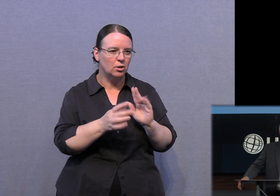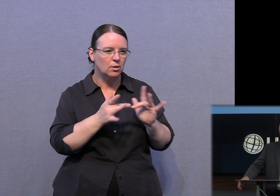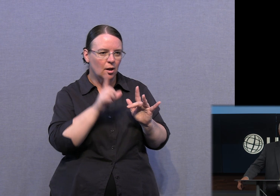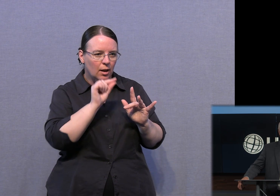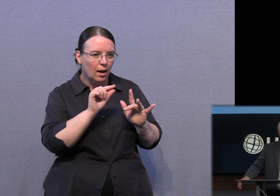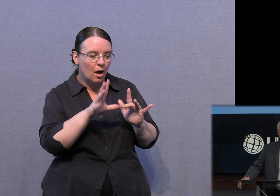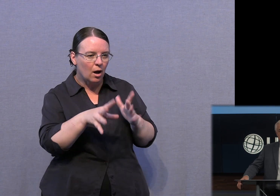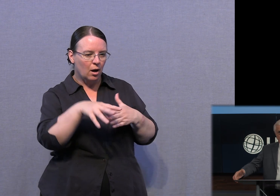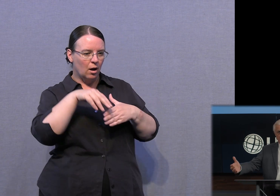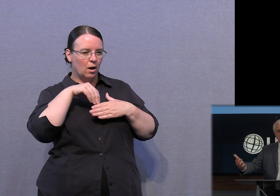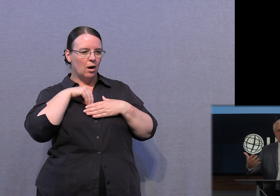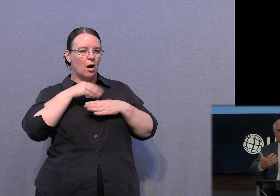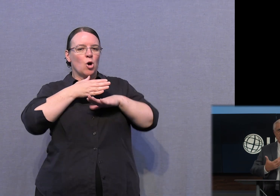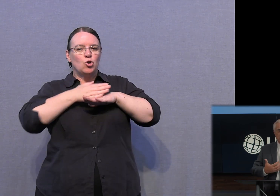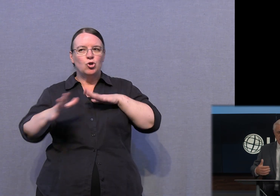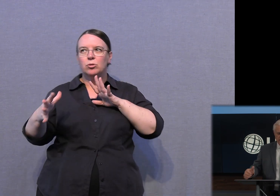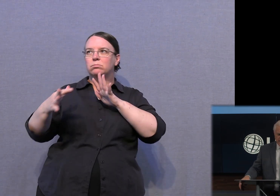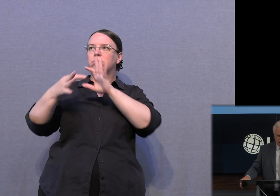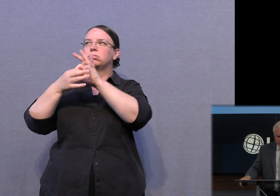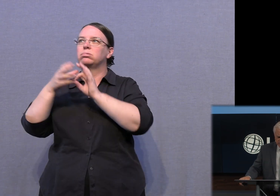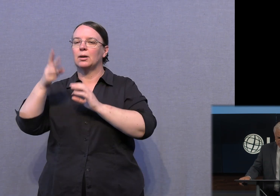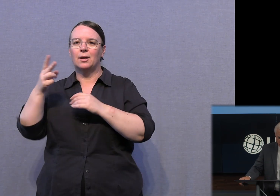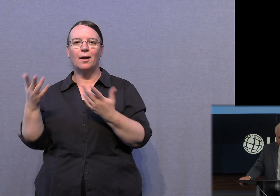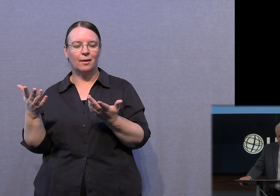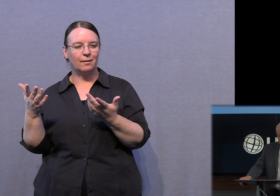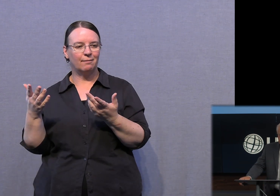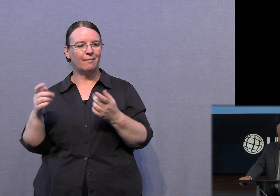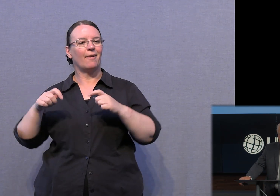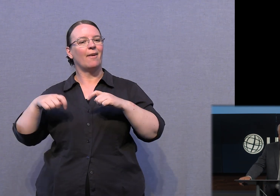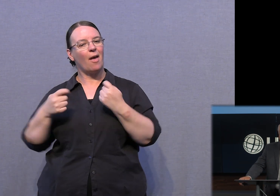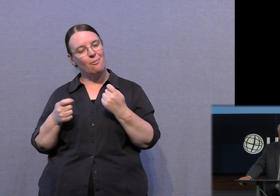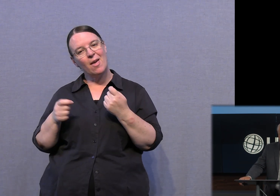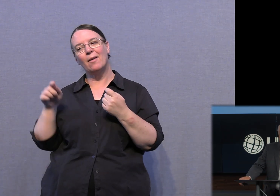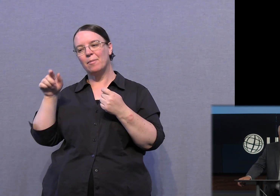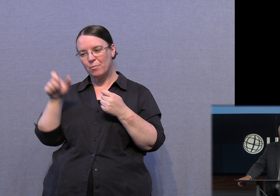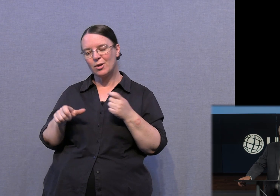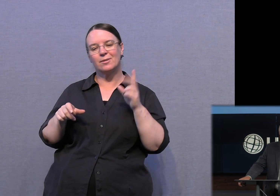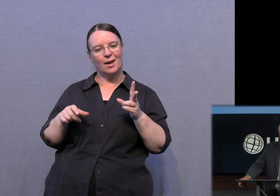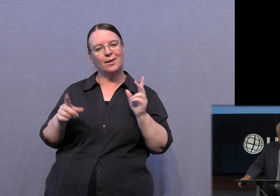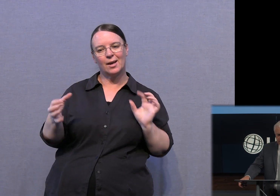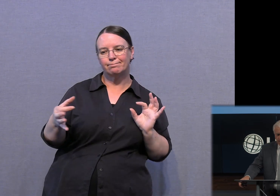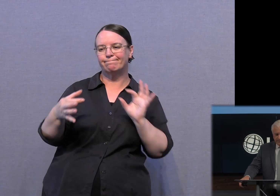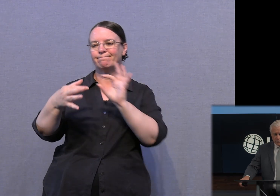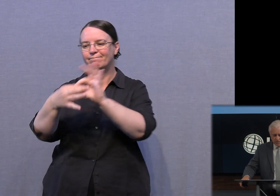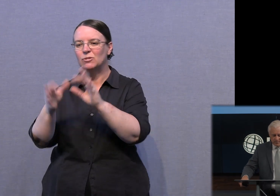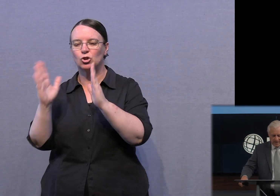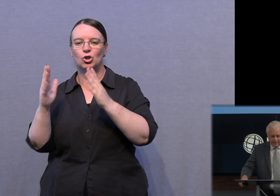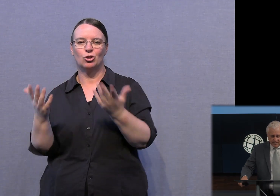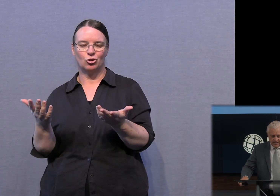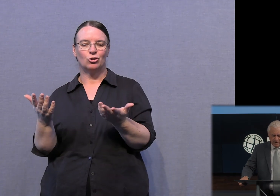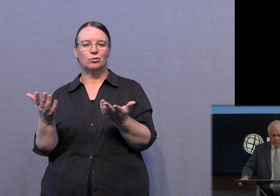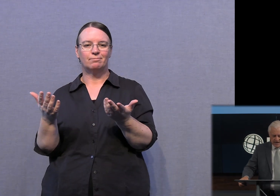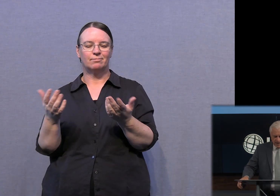Spirit. And of course, once they're renewed, then they are restored to the fellowship of the church, not merely virtually,